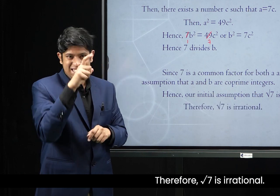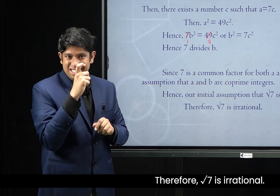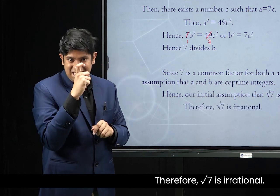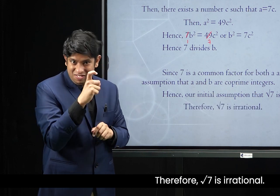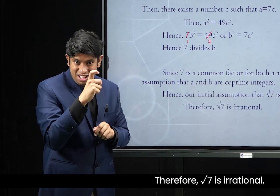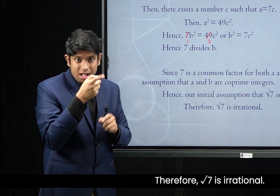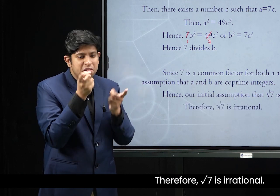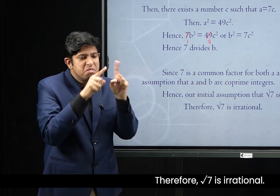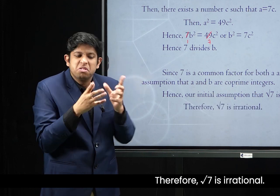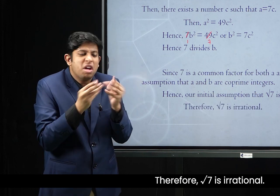is irrational.